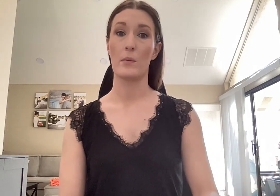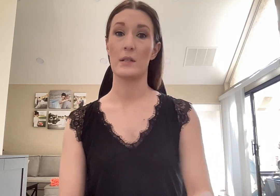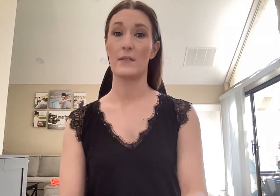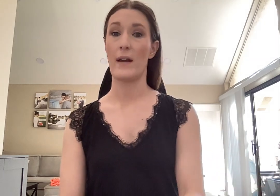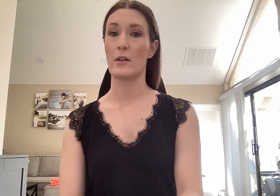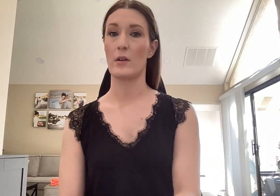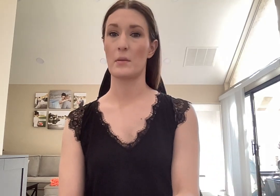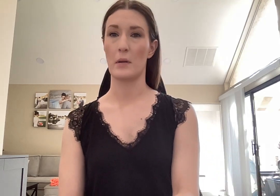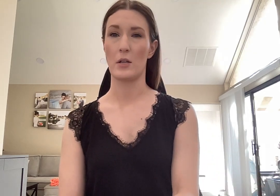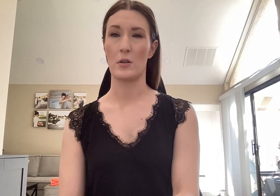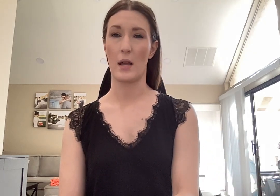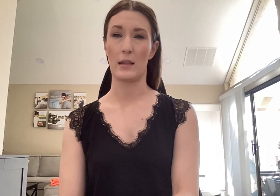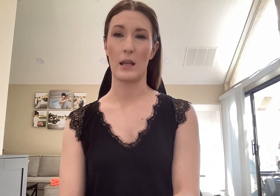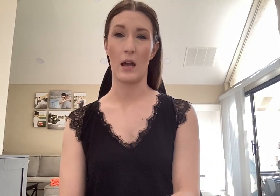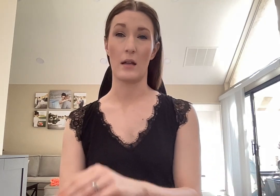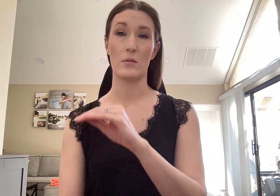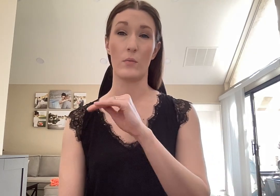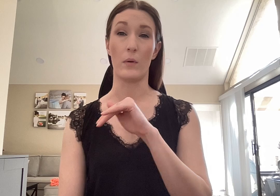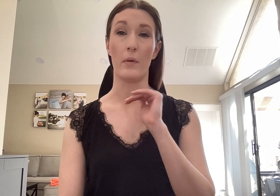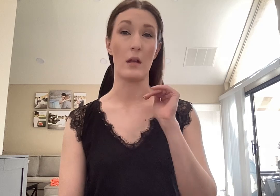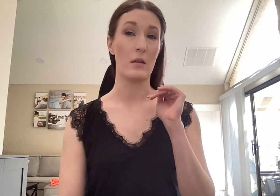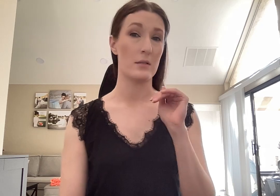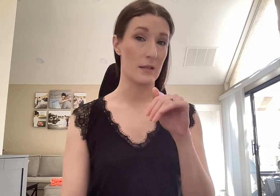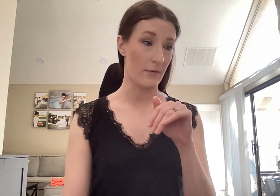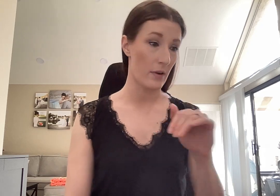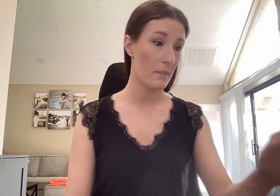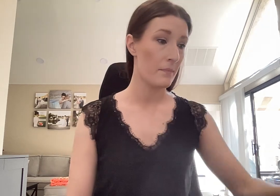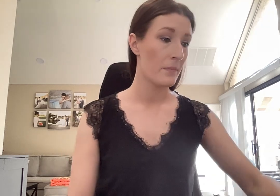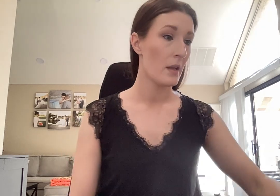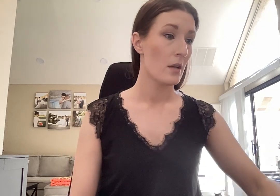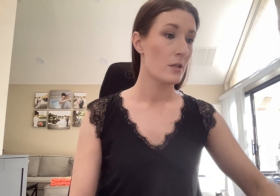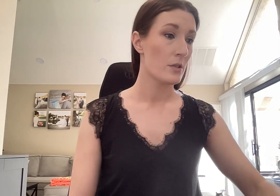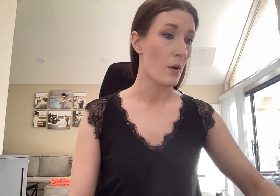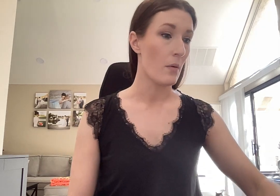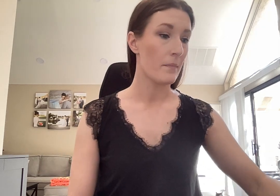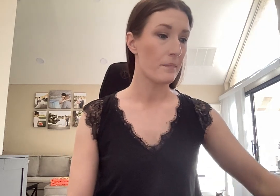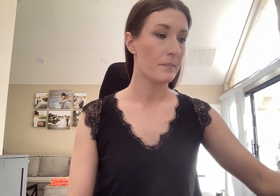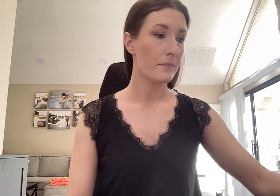Everyone's fact or explanation at the end will be different. So,